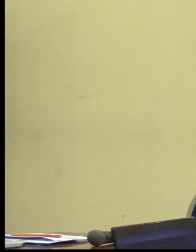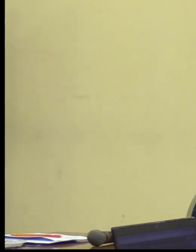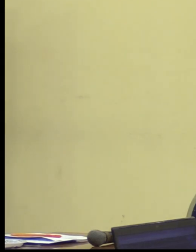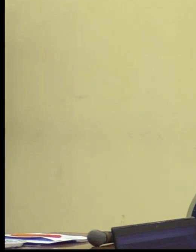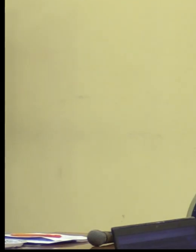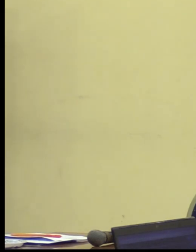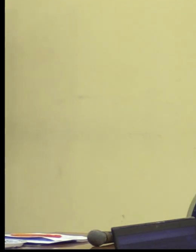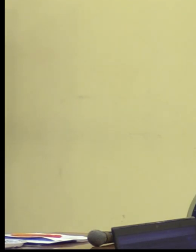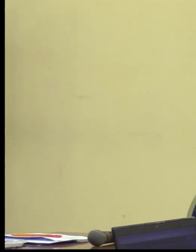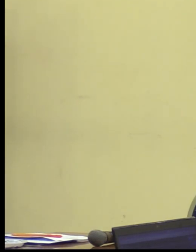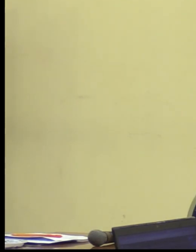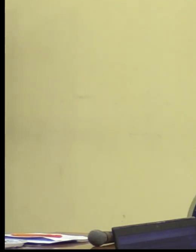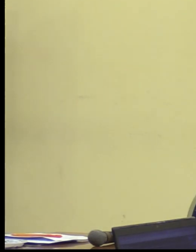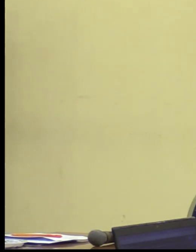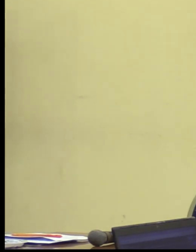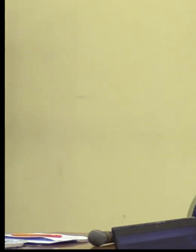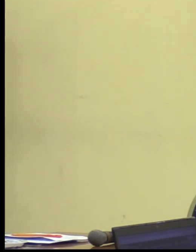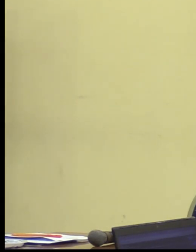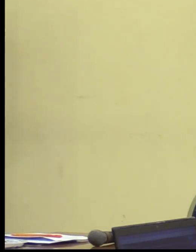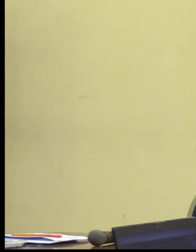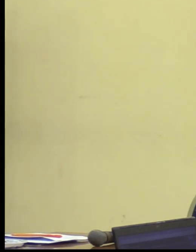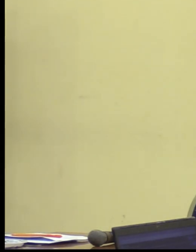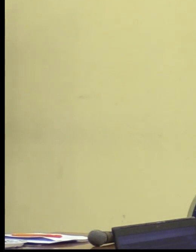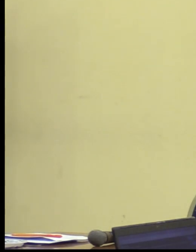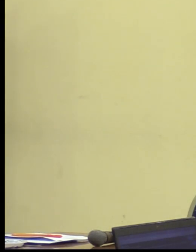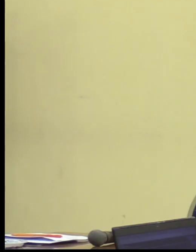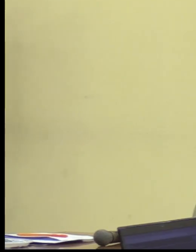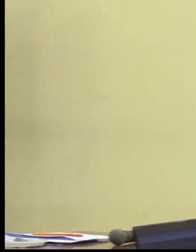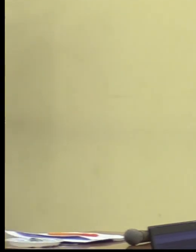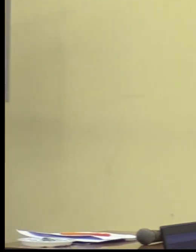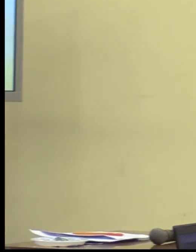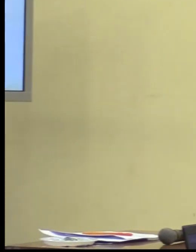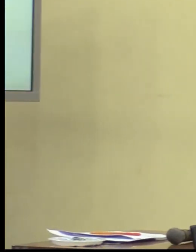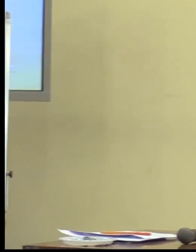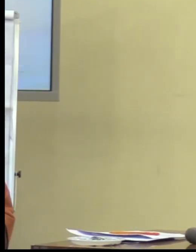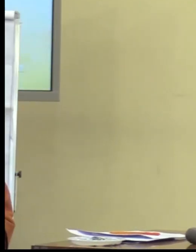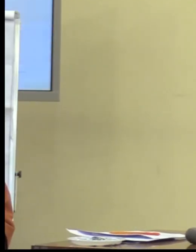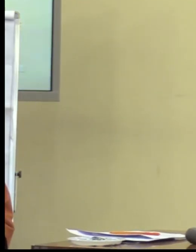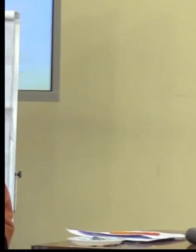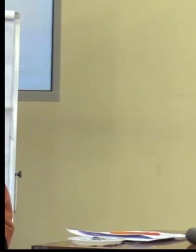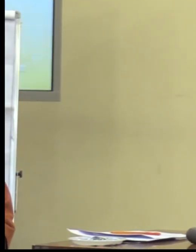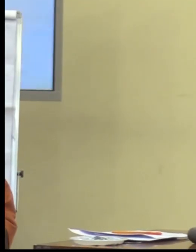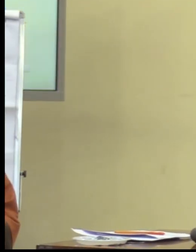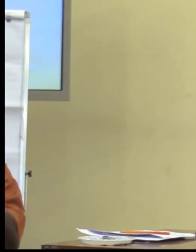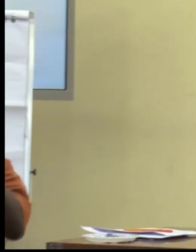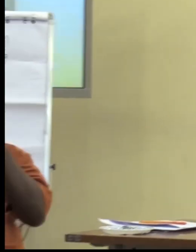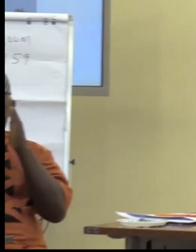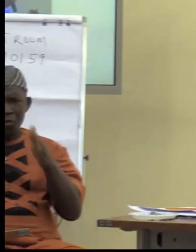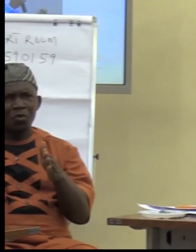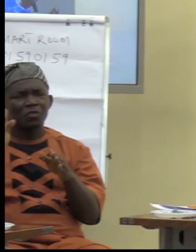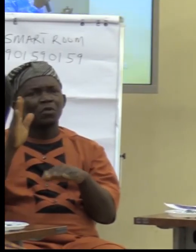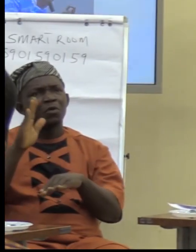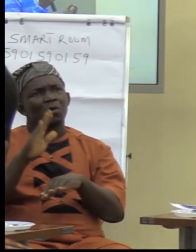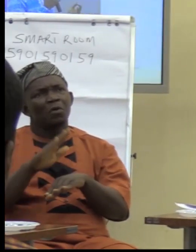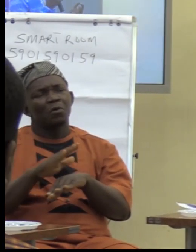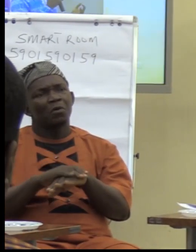Africa. And the project wise that in running this program, they looked at 3 focus points.